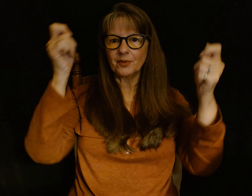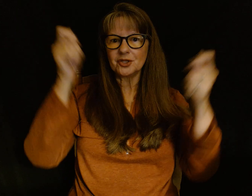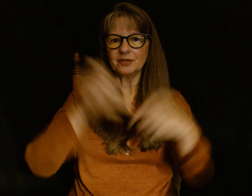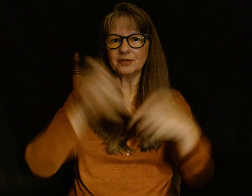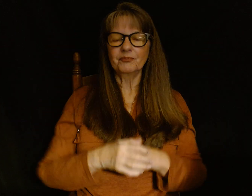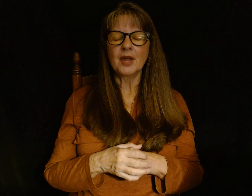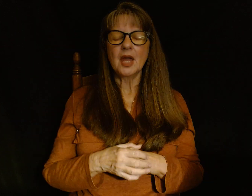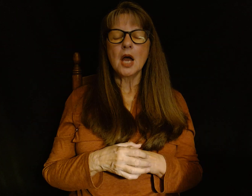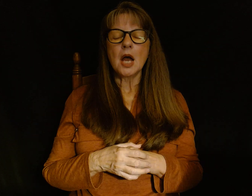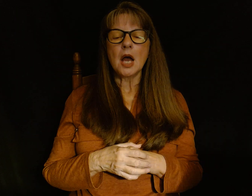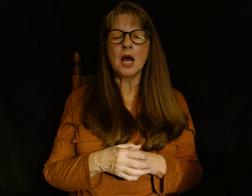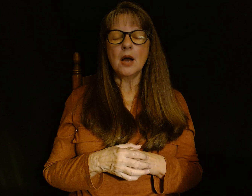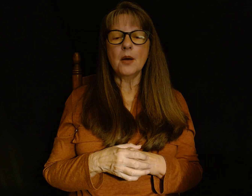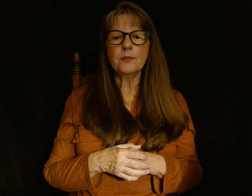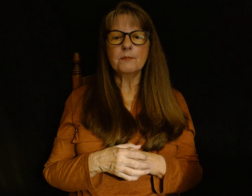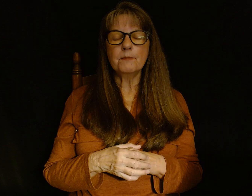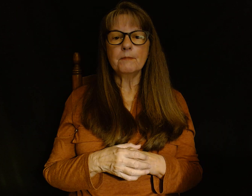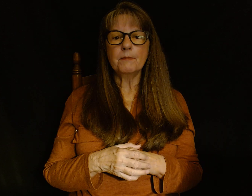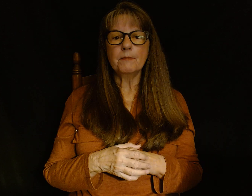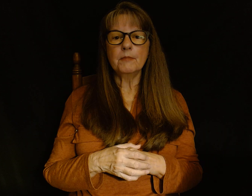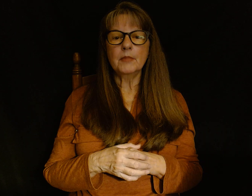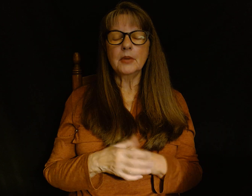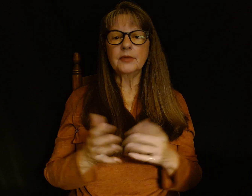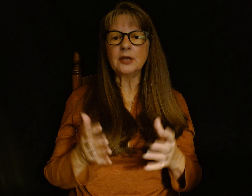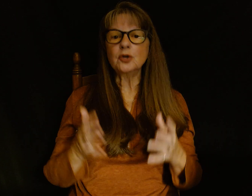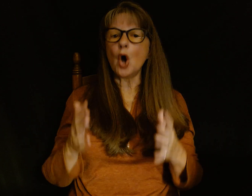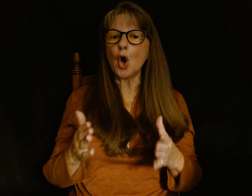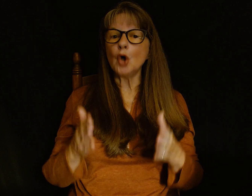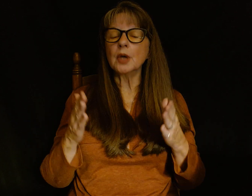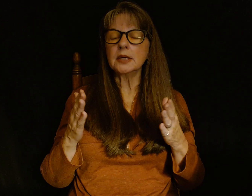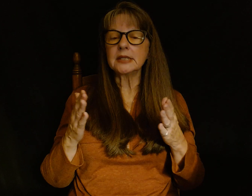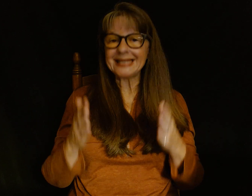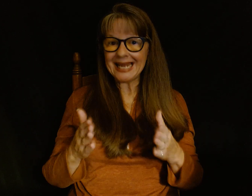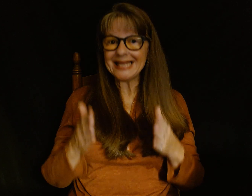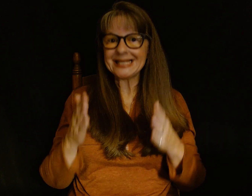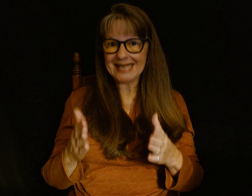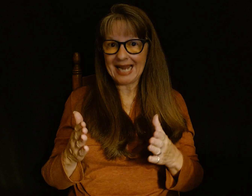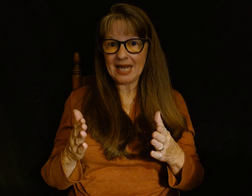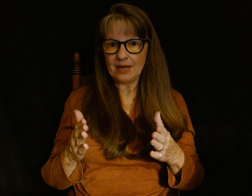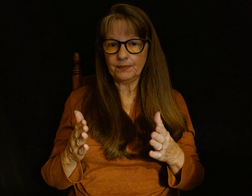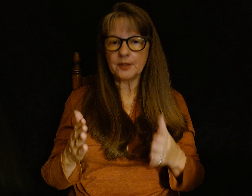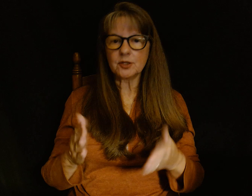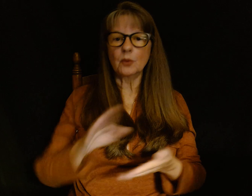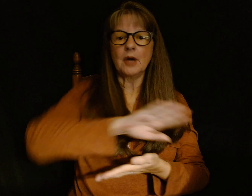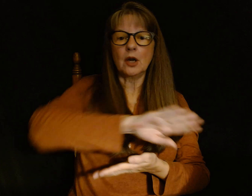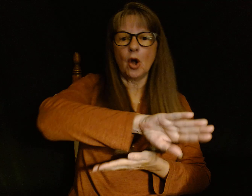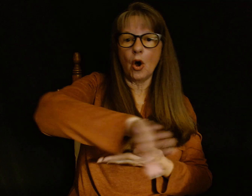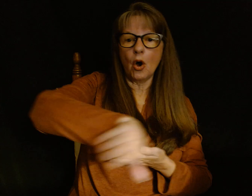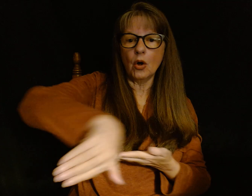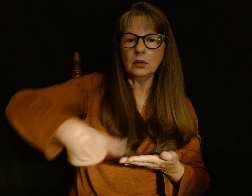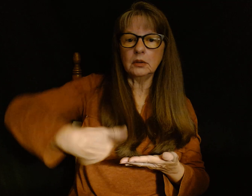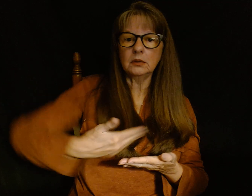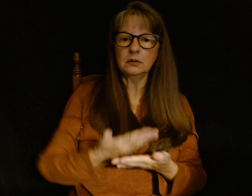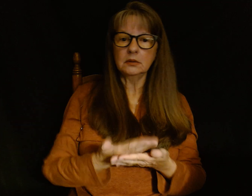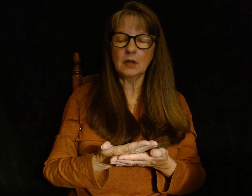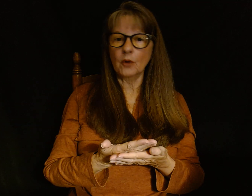Celebration. They do All Saints Day. So we've got all